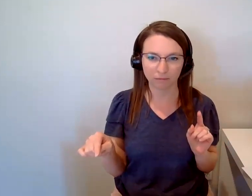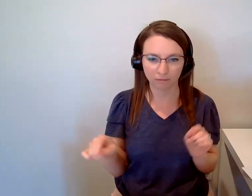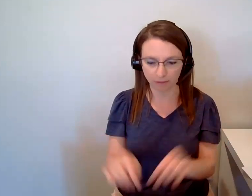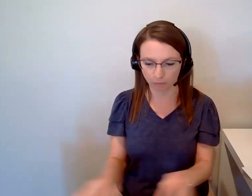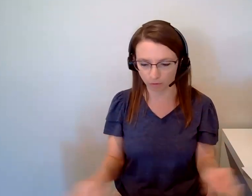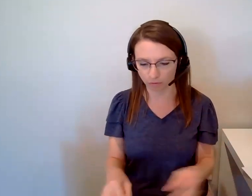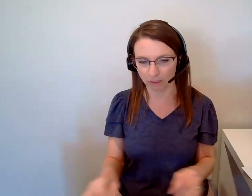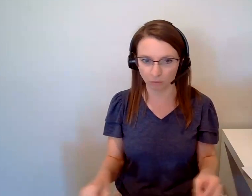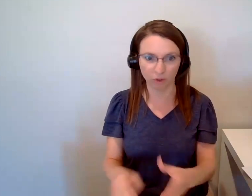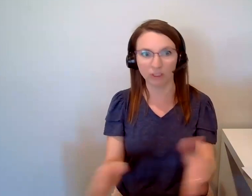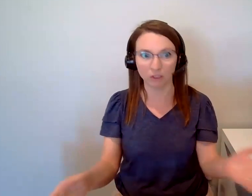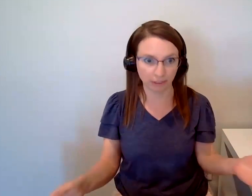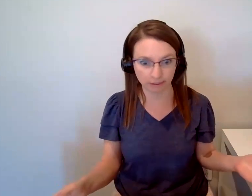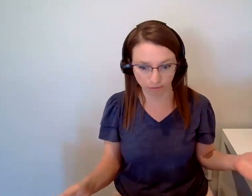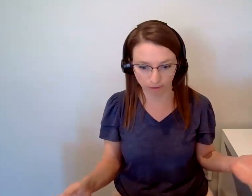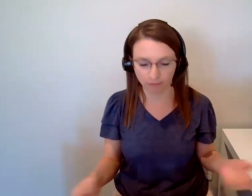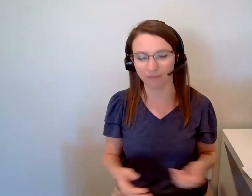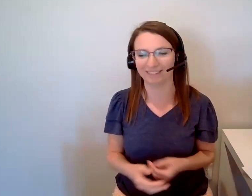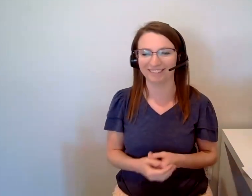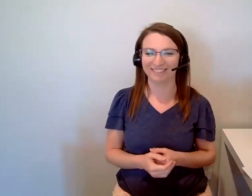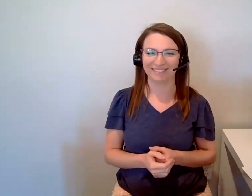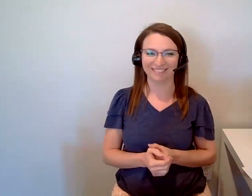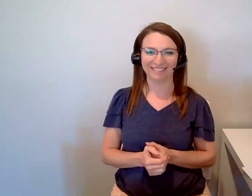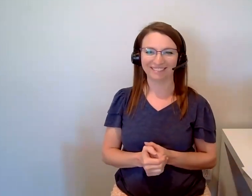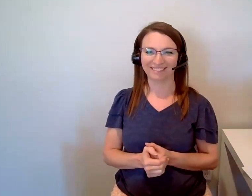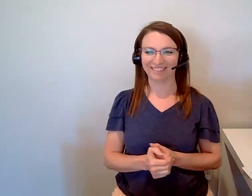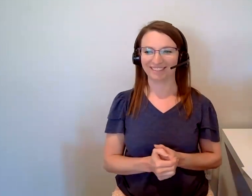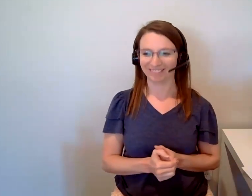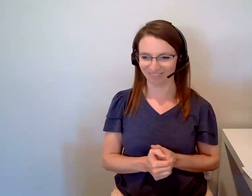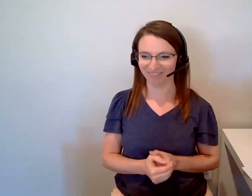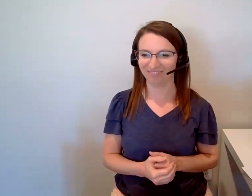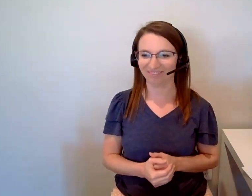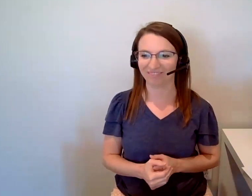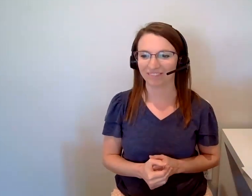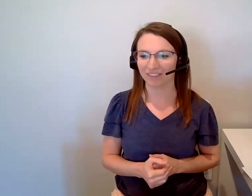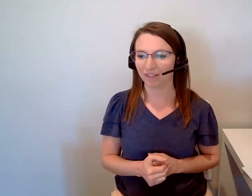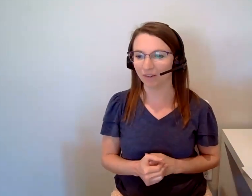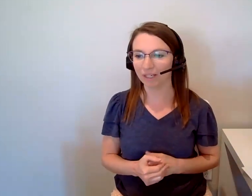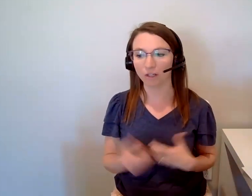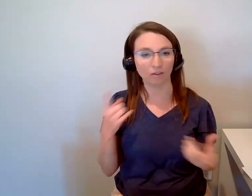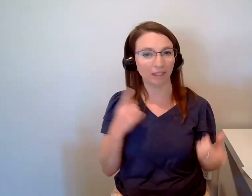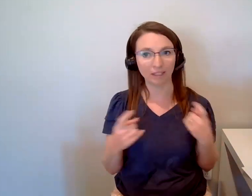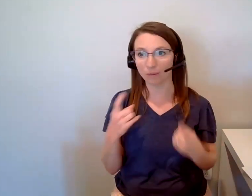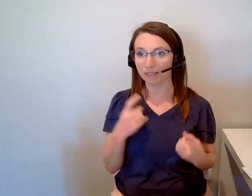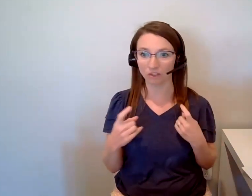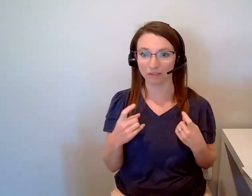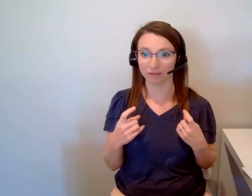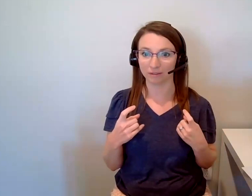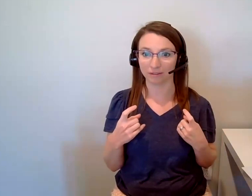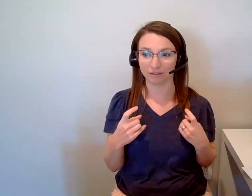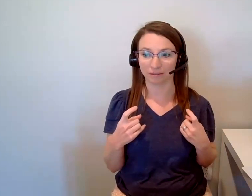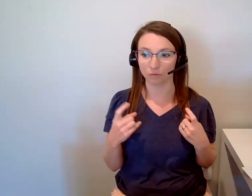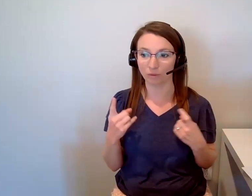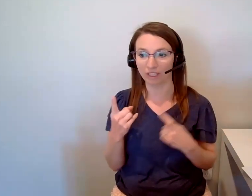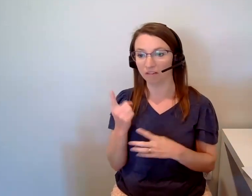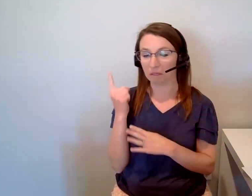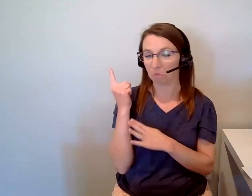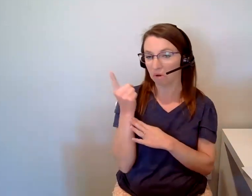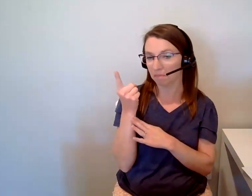Like when you're teaching kids to read. Thanks. All right, are there any questions? We have like 1 minute